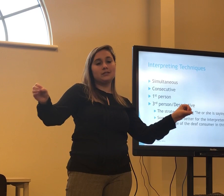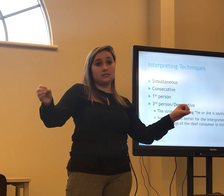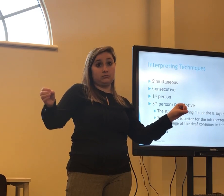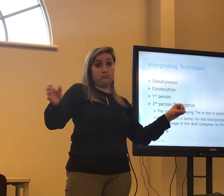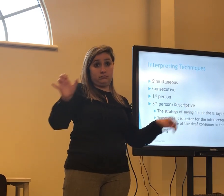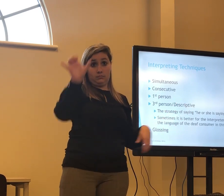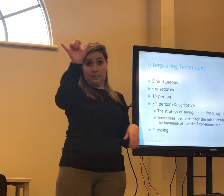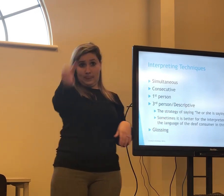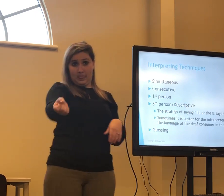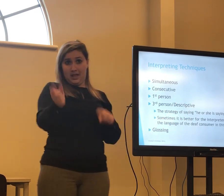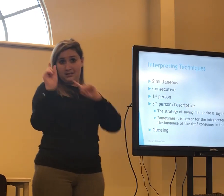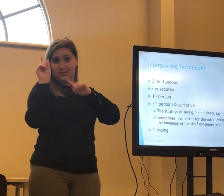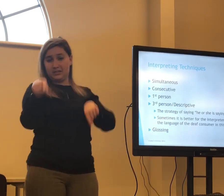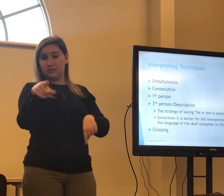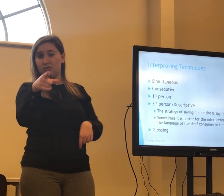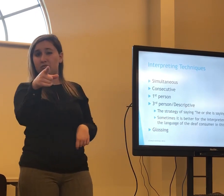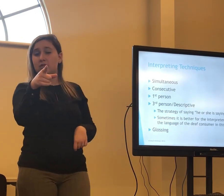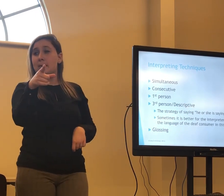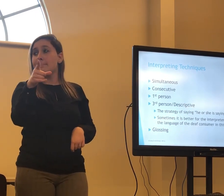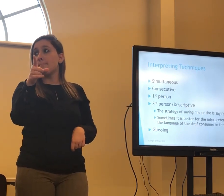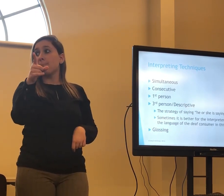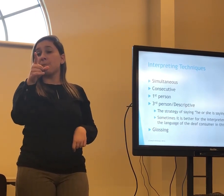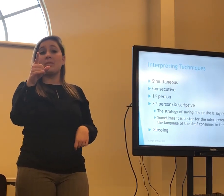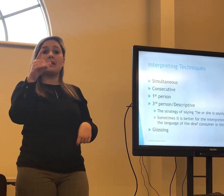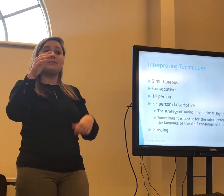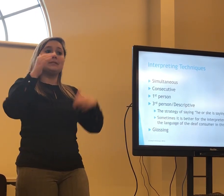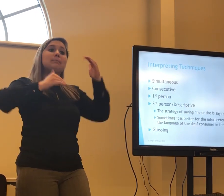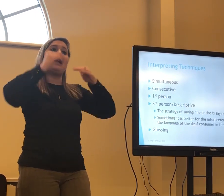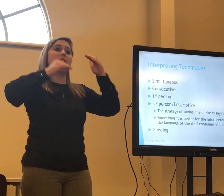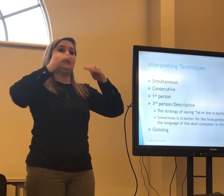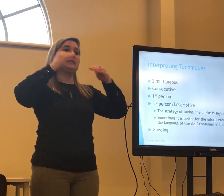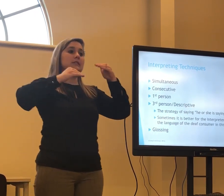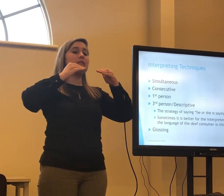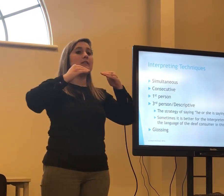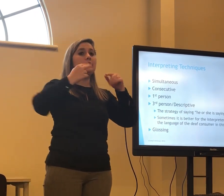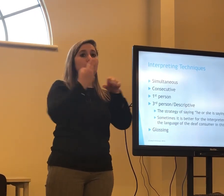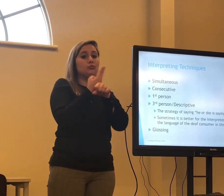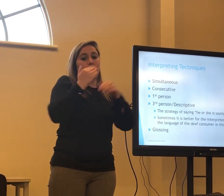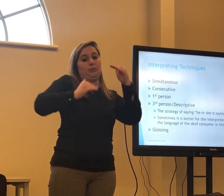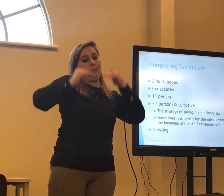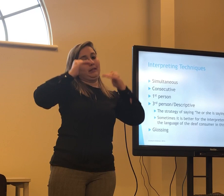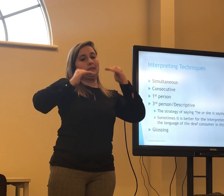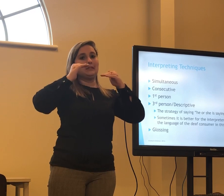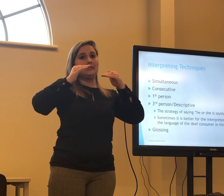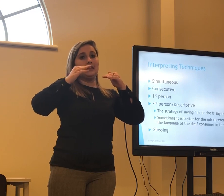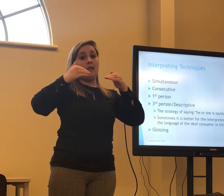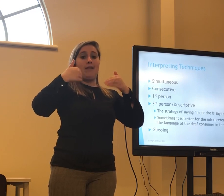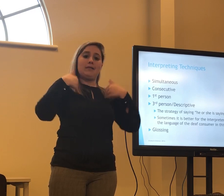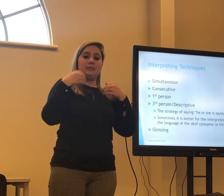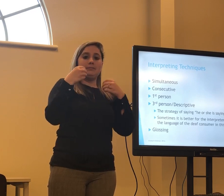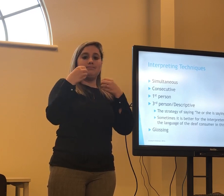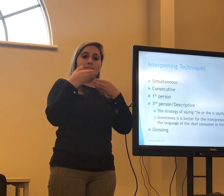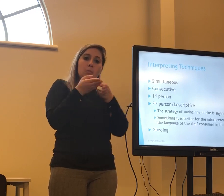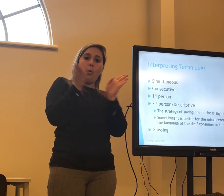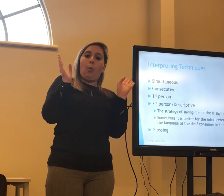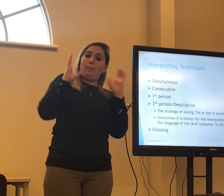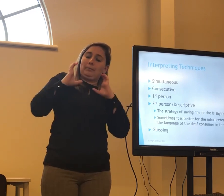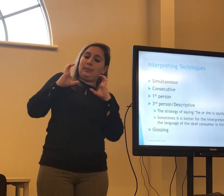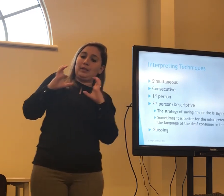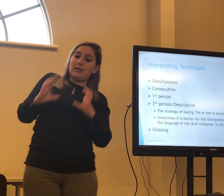question? And it's absolutely a balance in being open with your client, both of your clients,